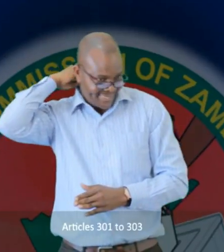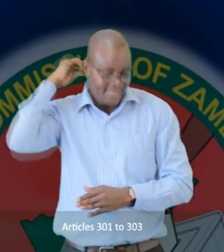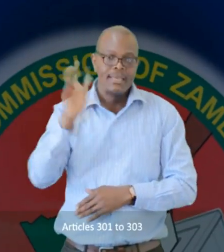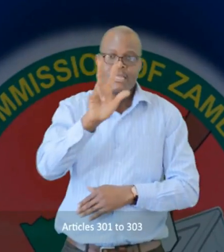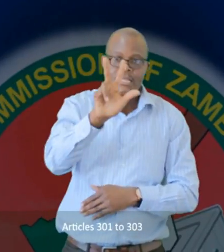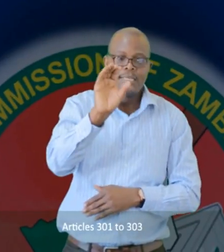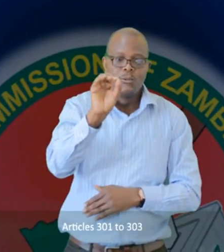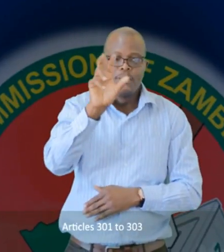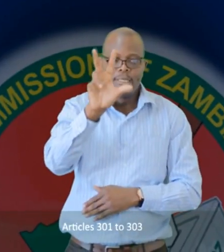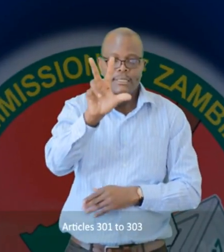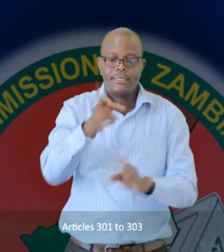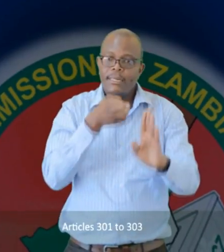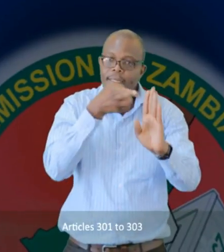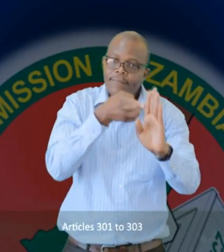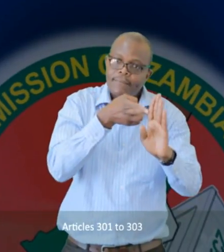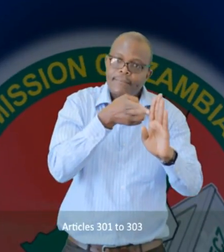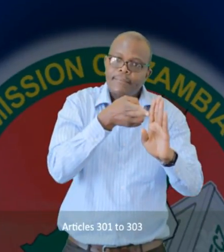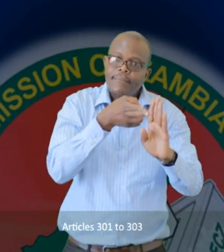Articles 301 to 303.